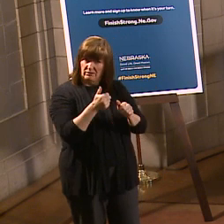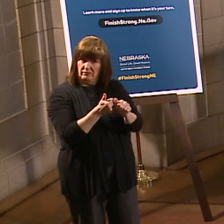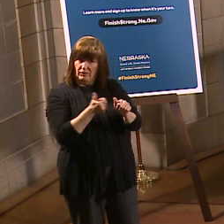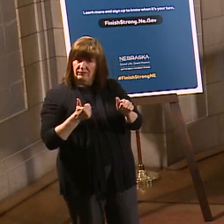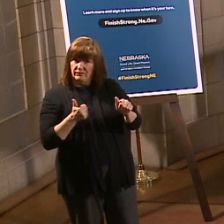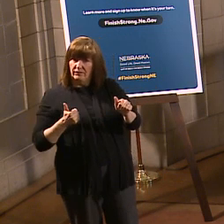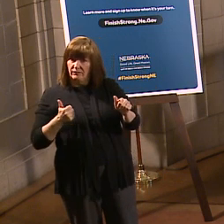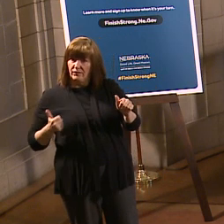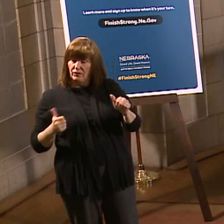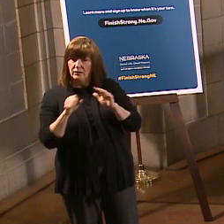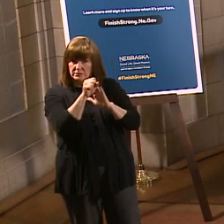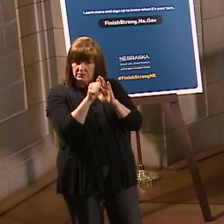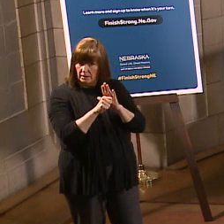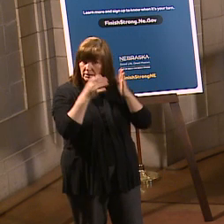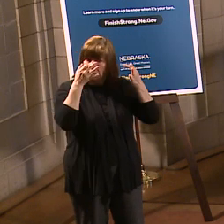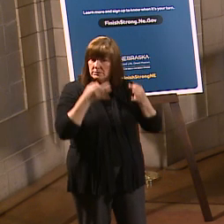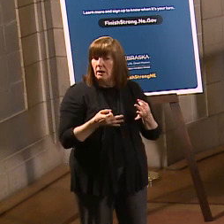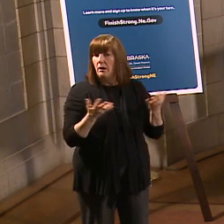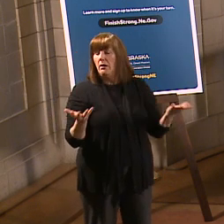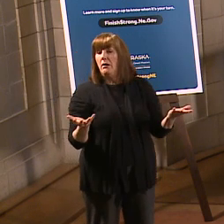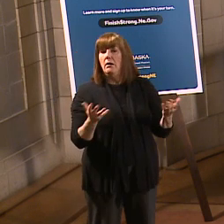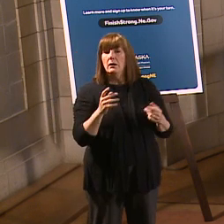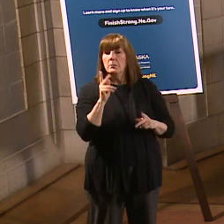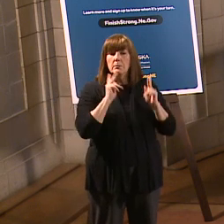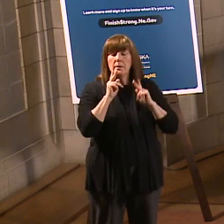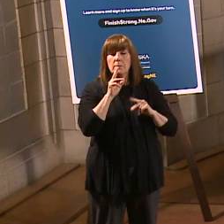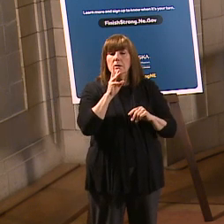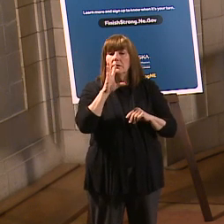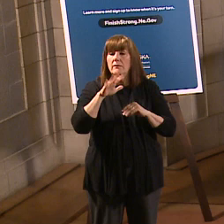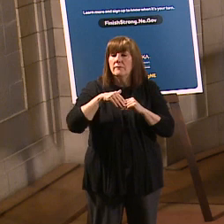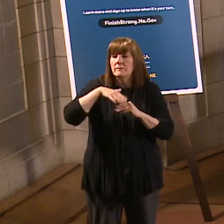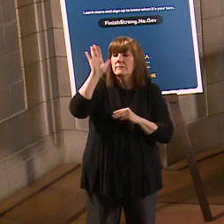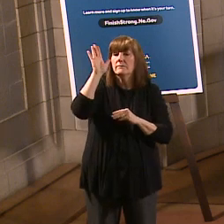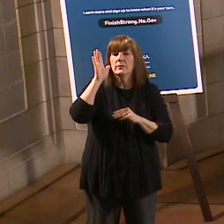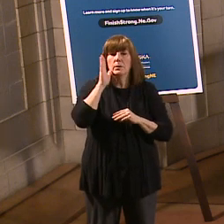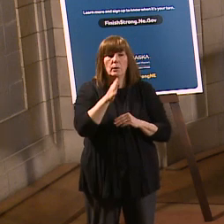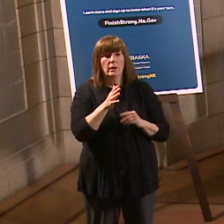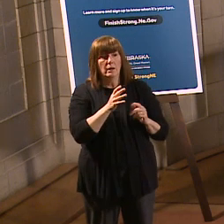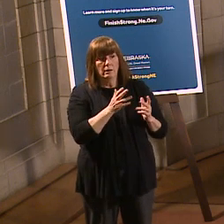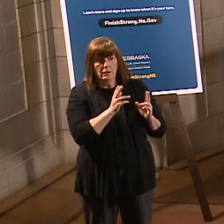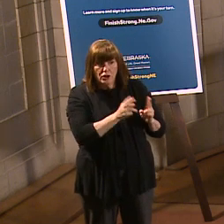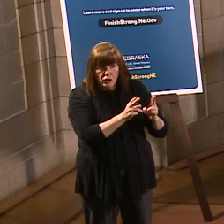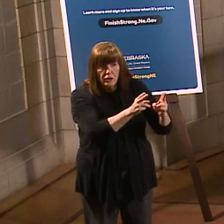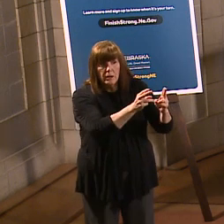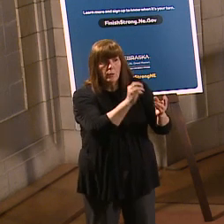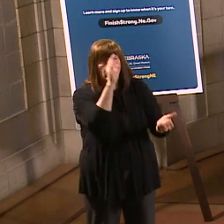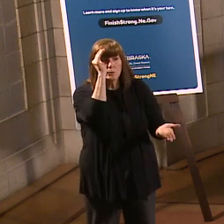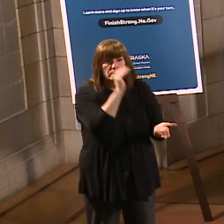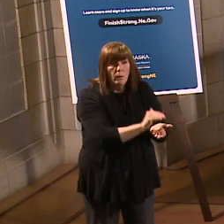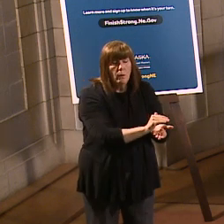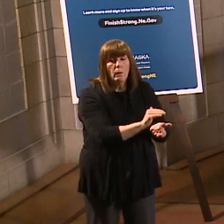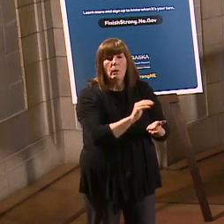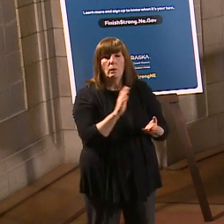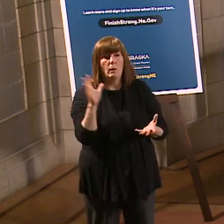has the state been able to determine whether focusing on people 65 years and older will ultimately speed up or slow down the overall